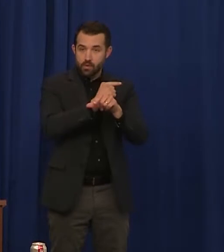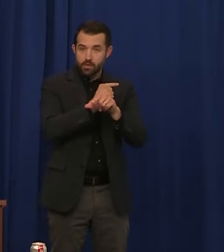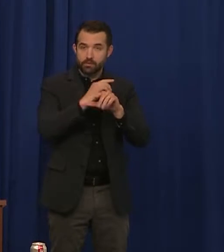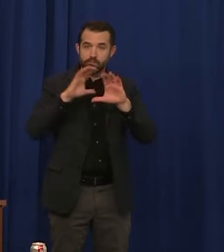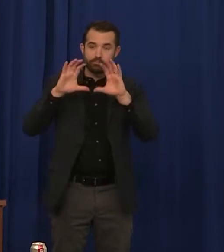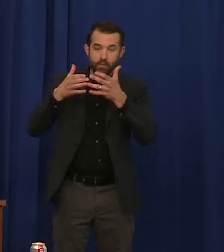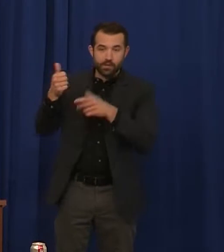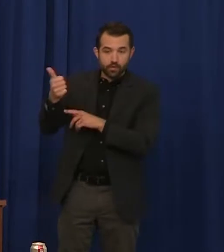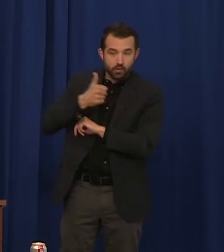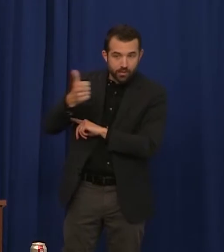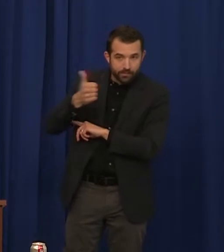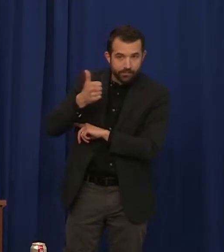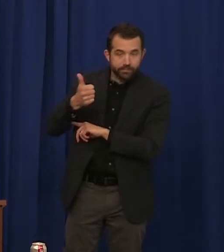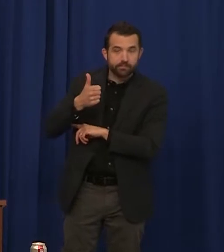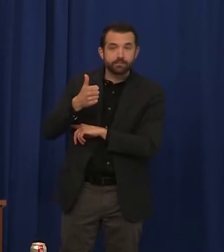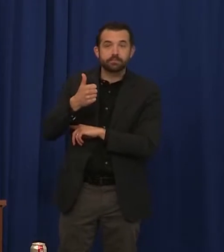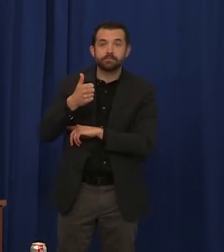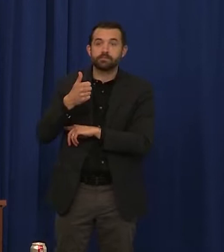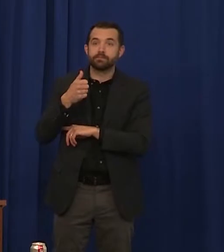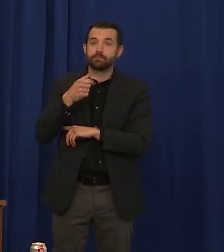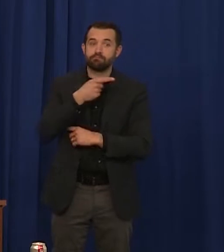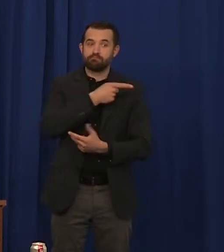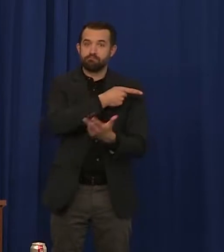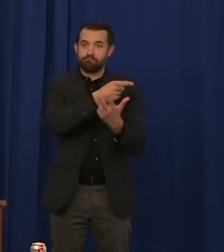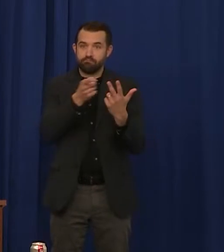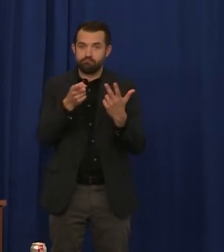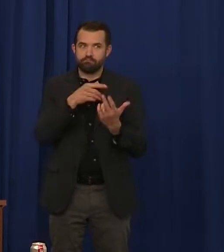fulfilled 35 orders for PPE.